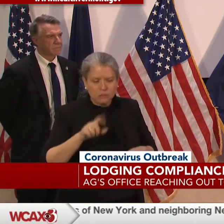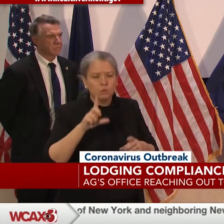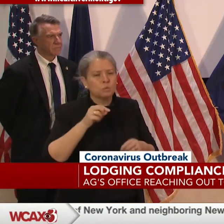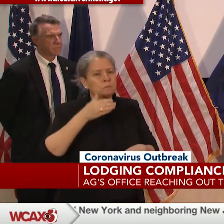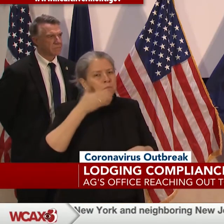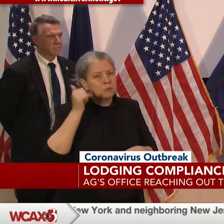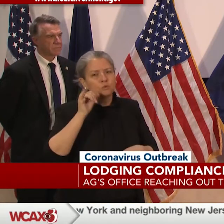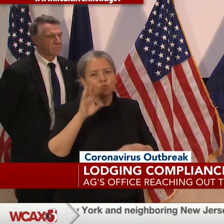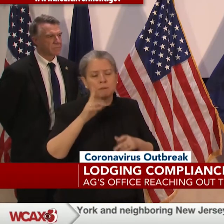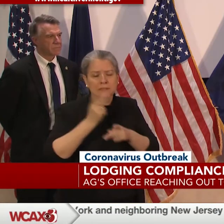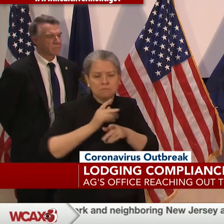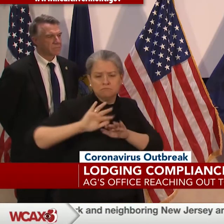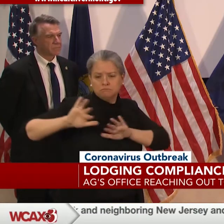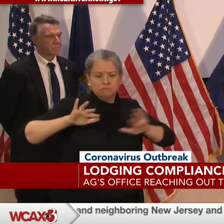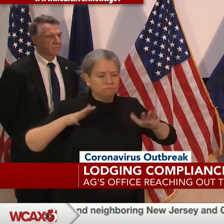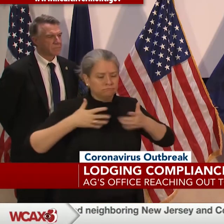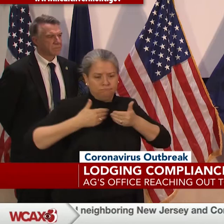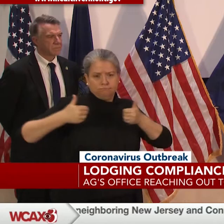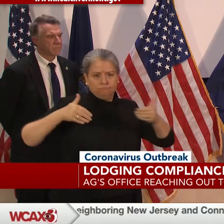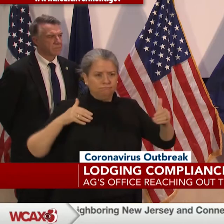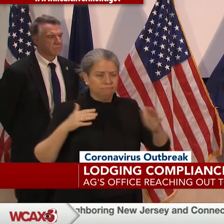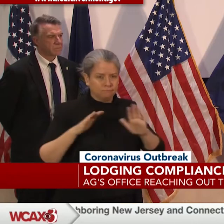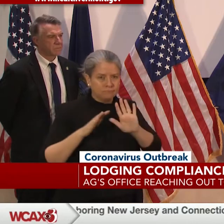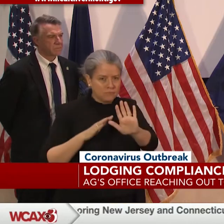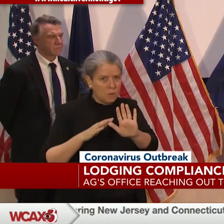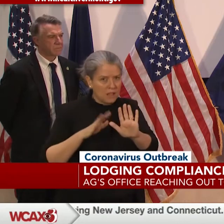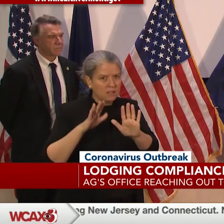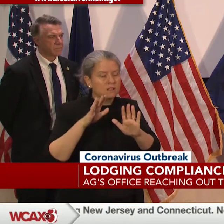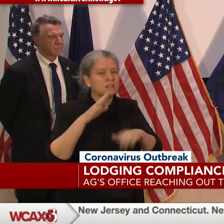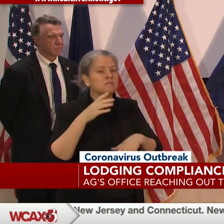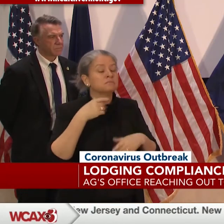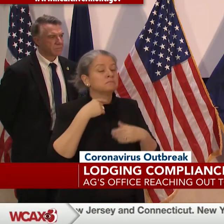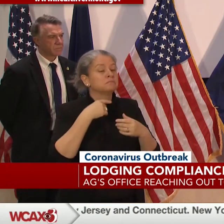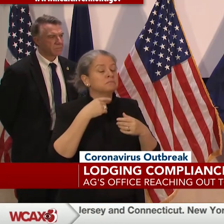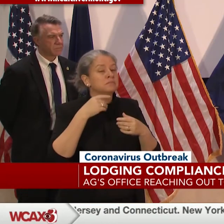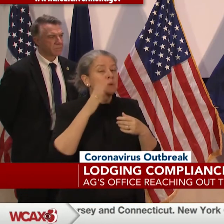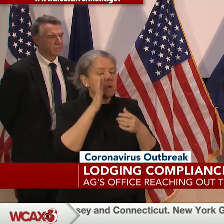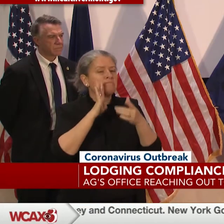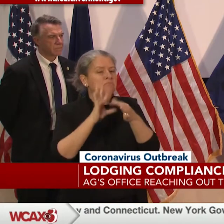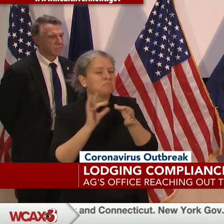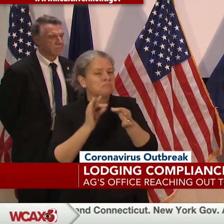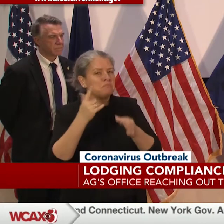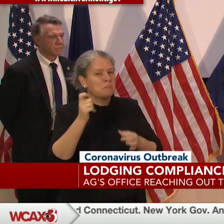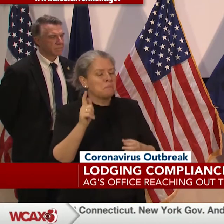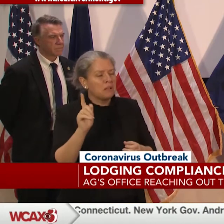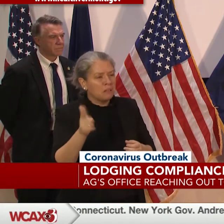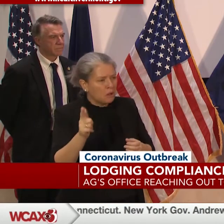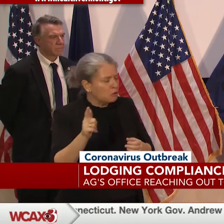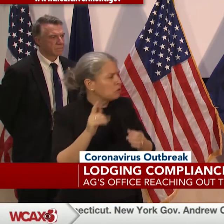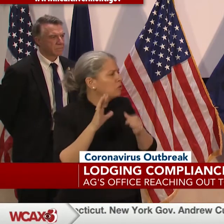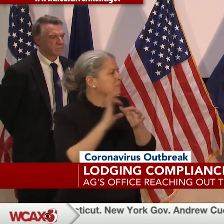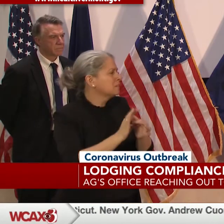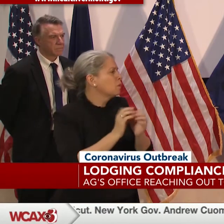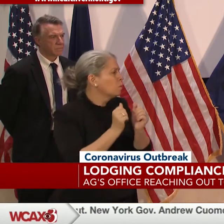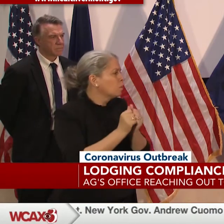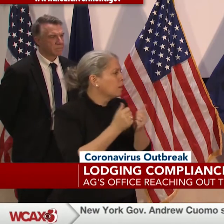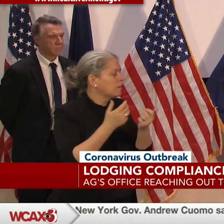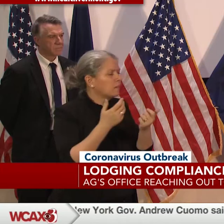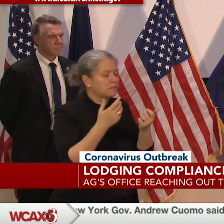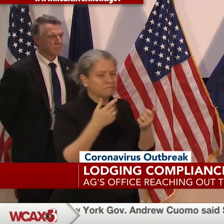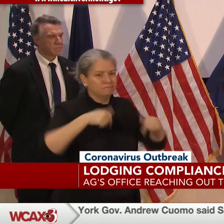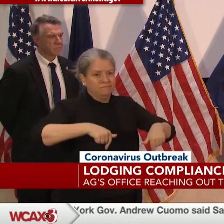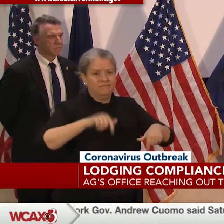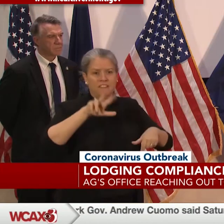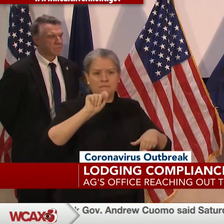this virus. I just want you to listen to the comments I make later on regarding what's going on